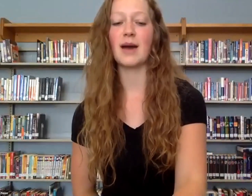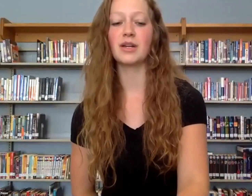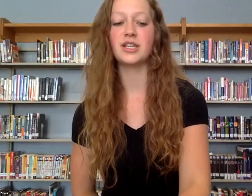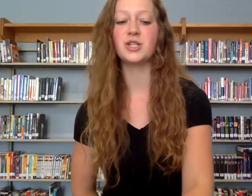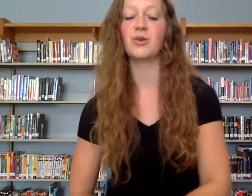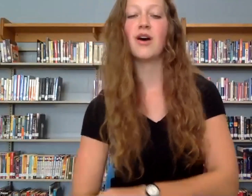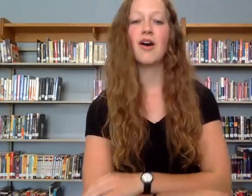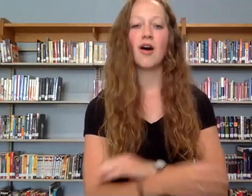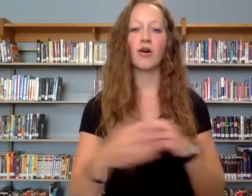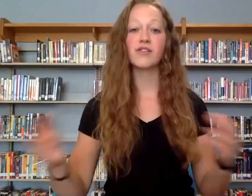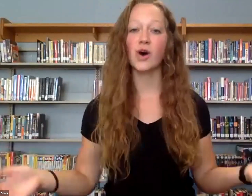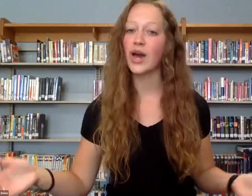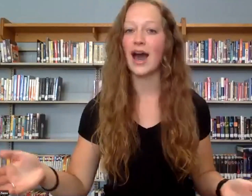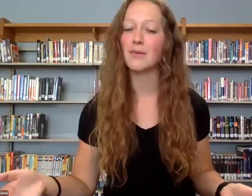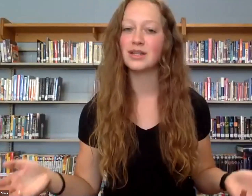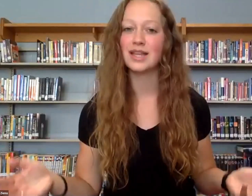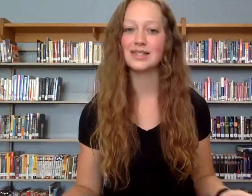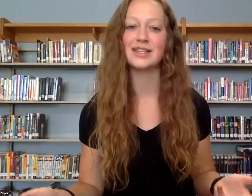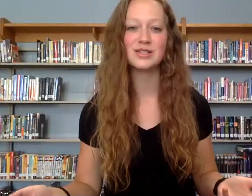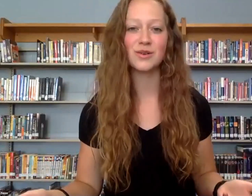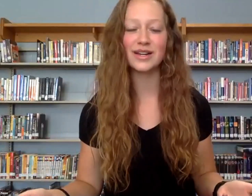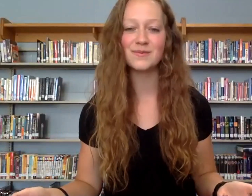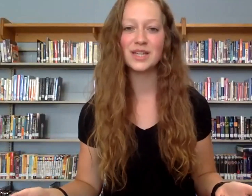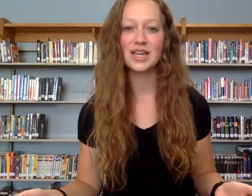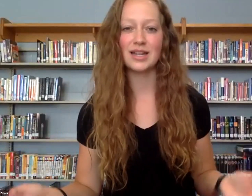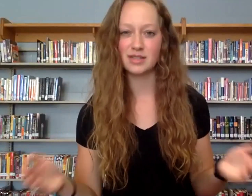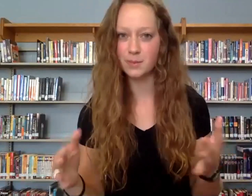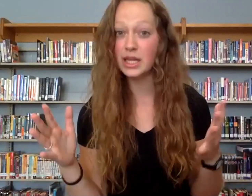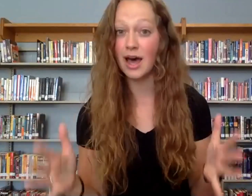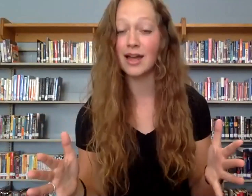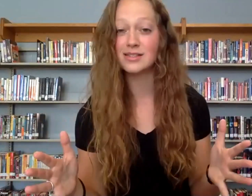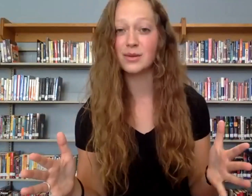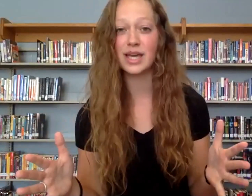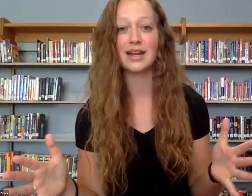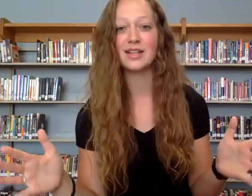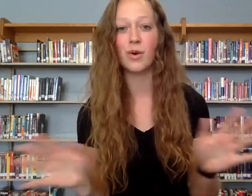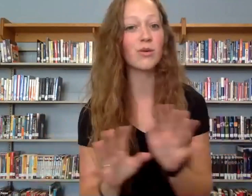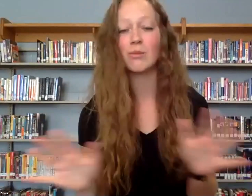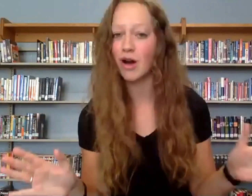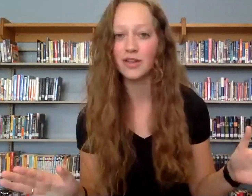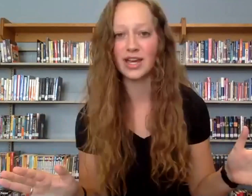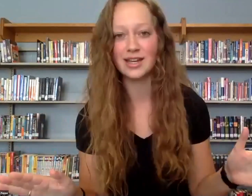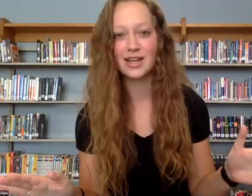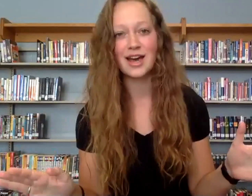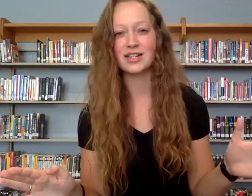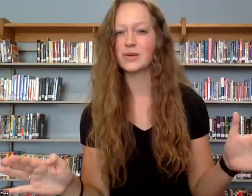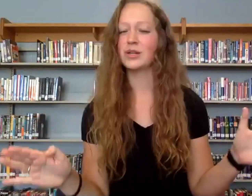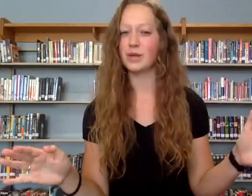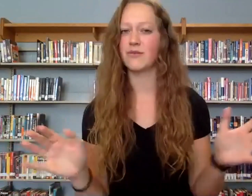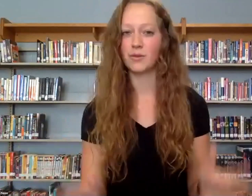going to teach you all the vocab that is in the story, and it's going to be a lot. So again, you won't remember all of it. I just want you to become familiar